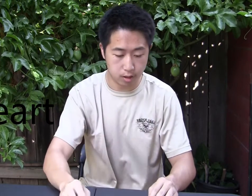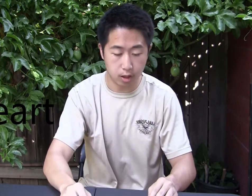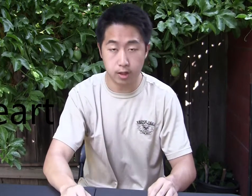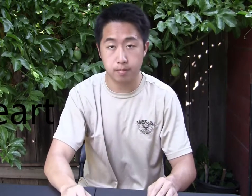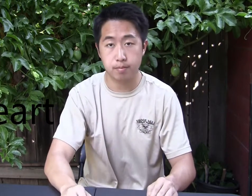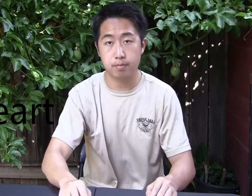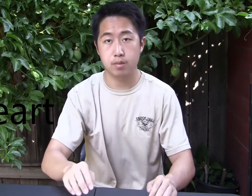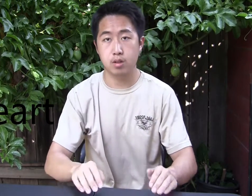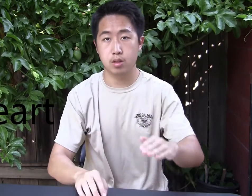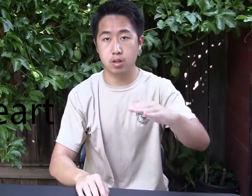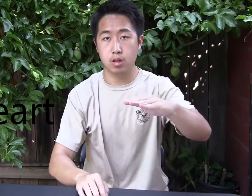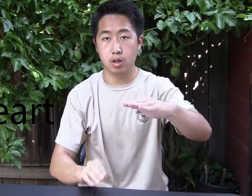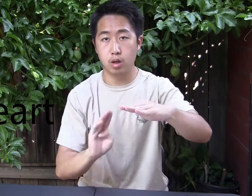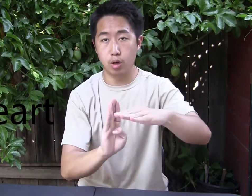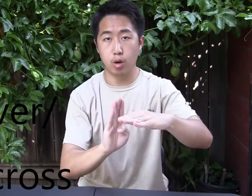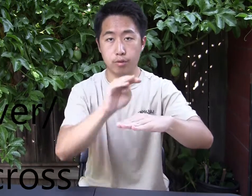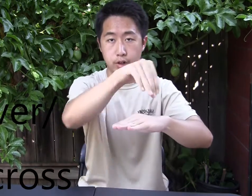Heart. Over.